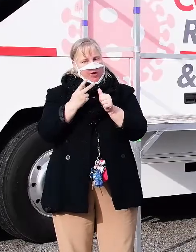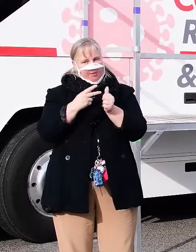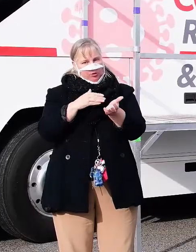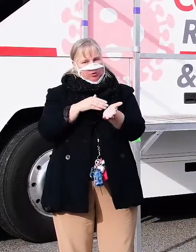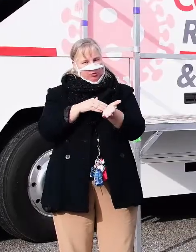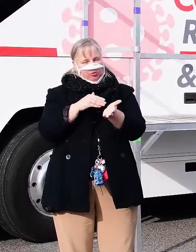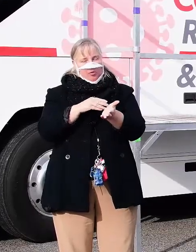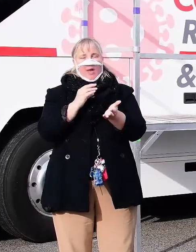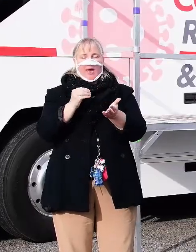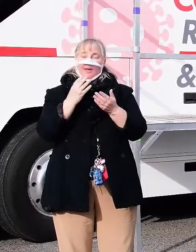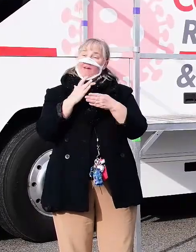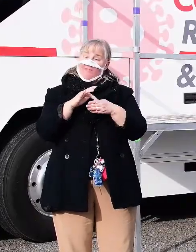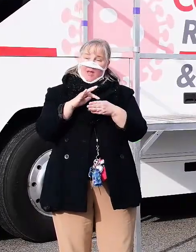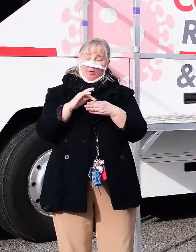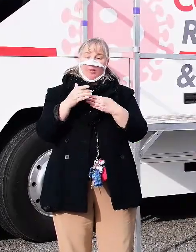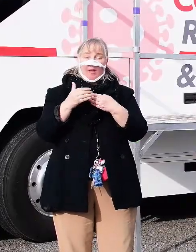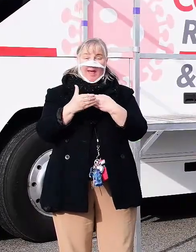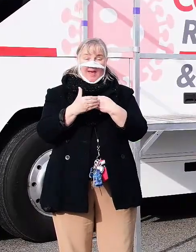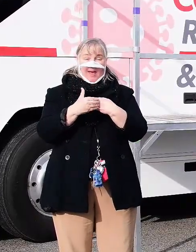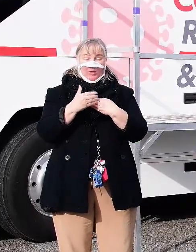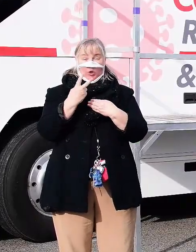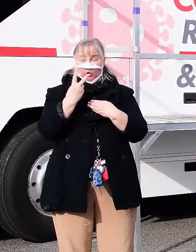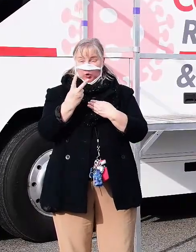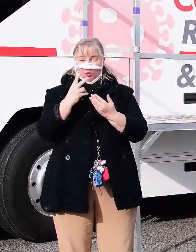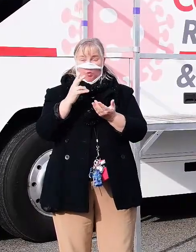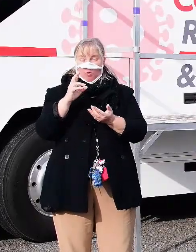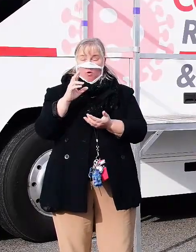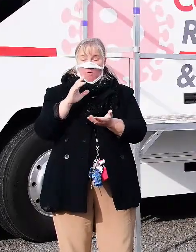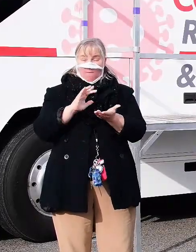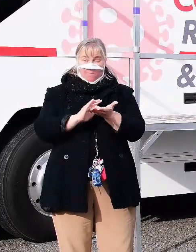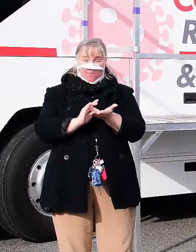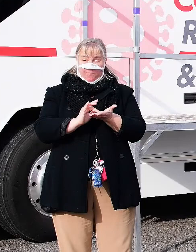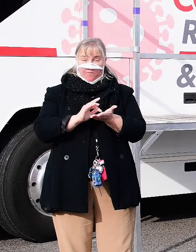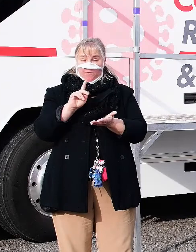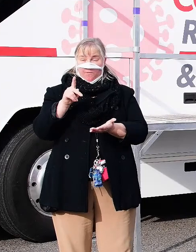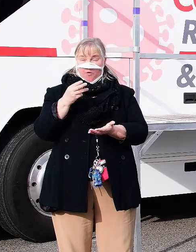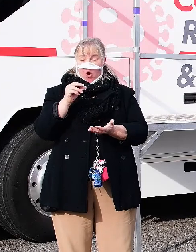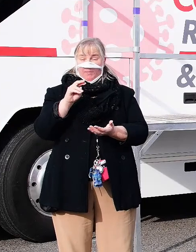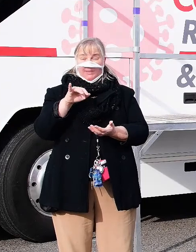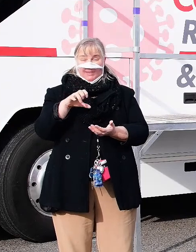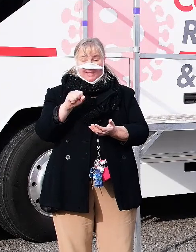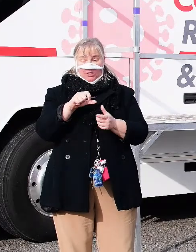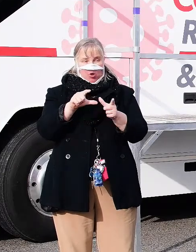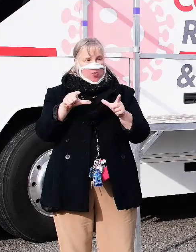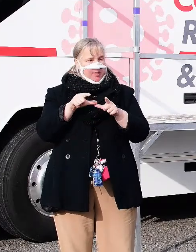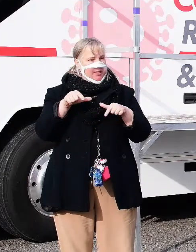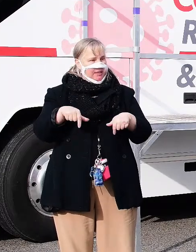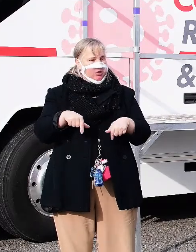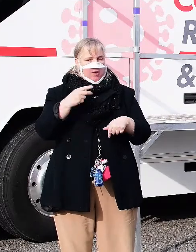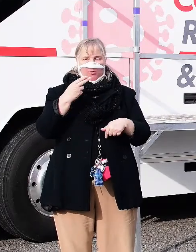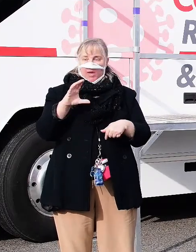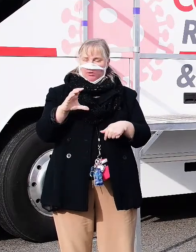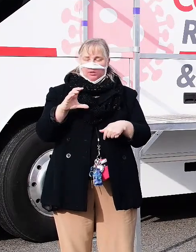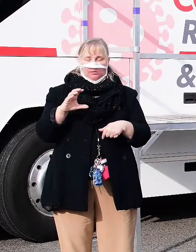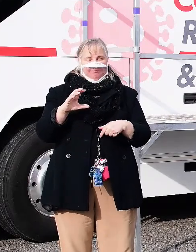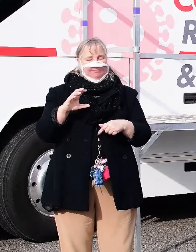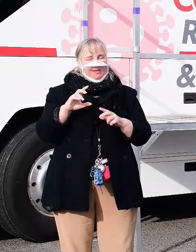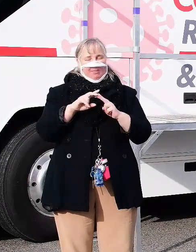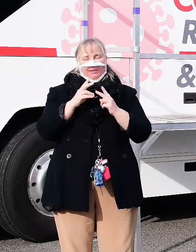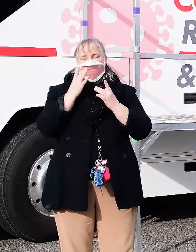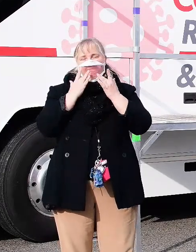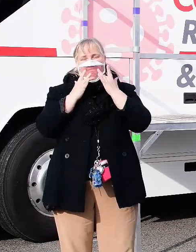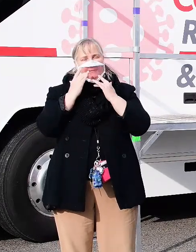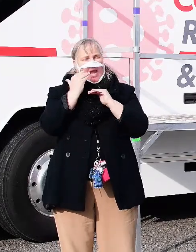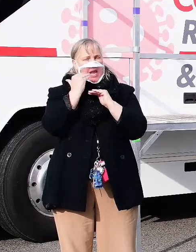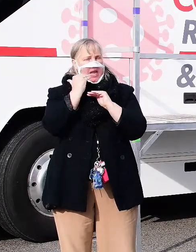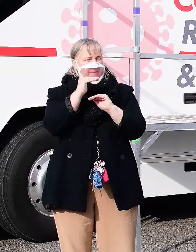available actually at 2 pharmacies located in Howard County. They're very limited, but